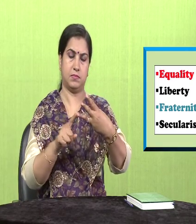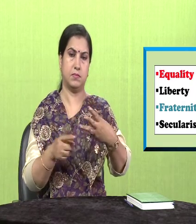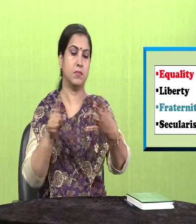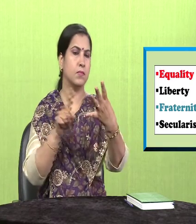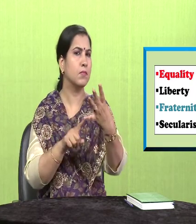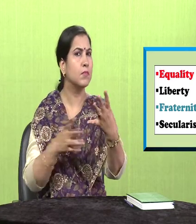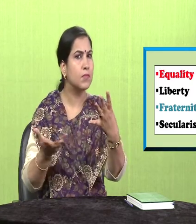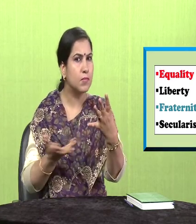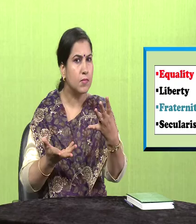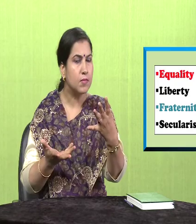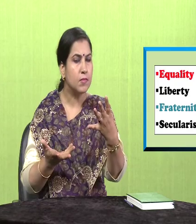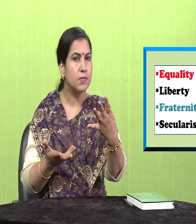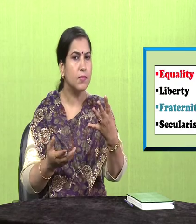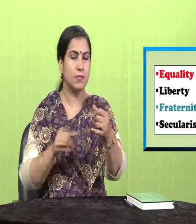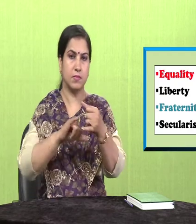And fourth is secularism.